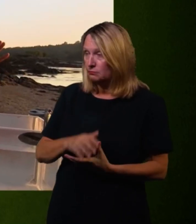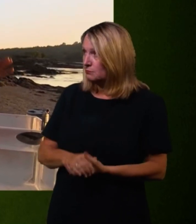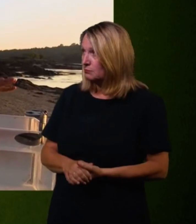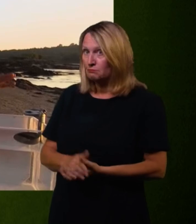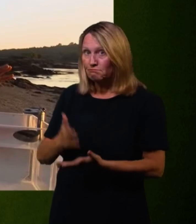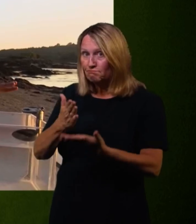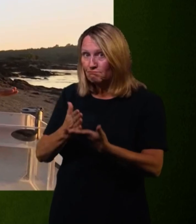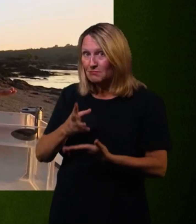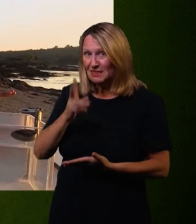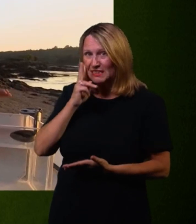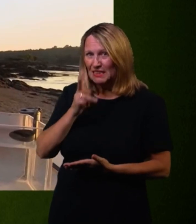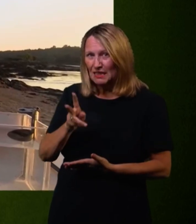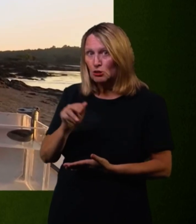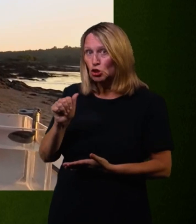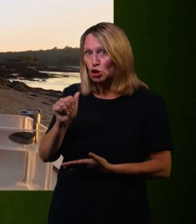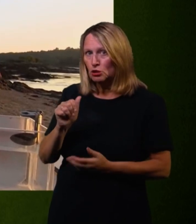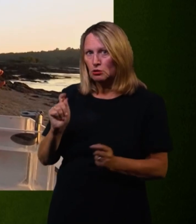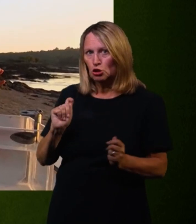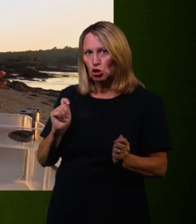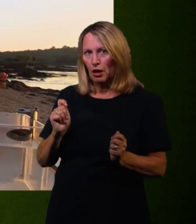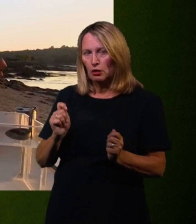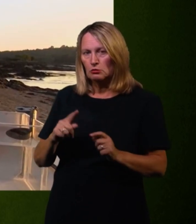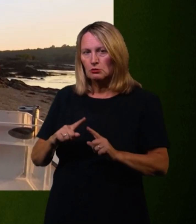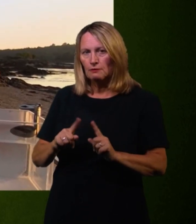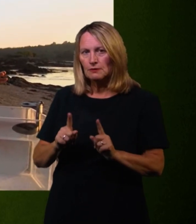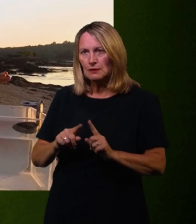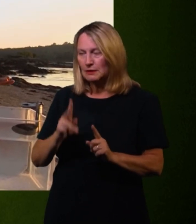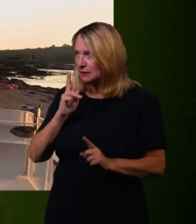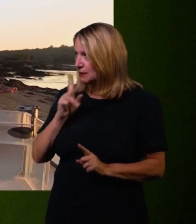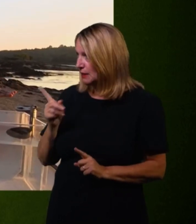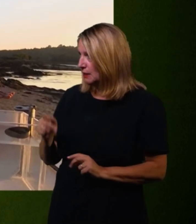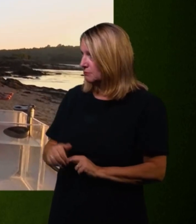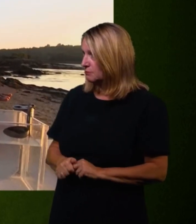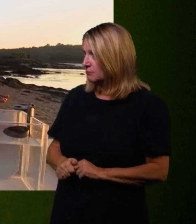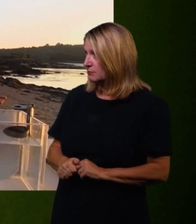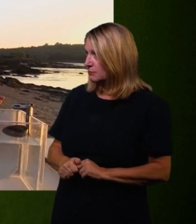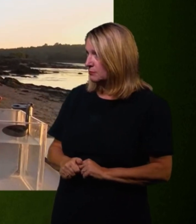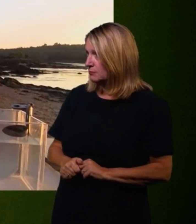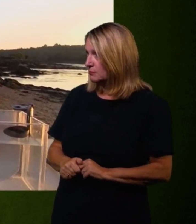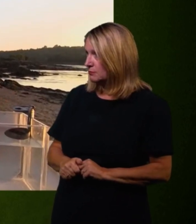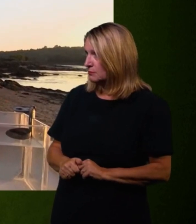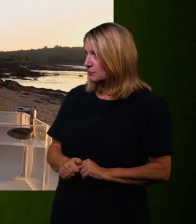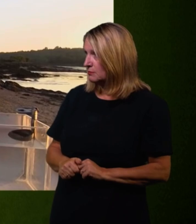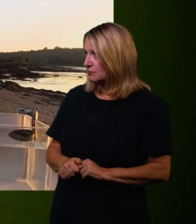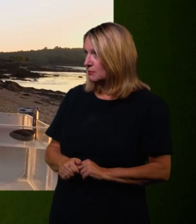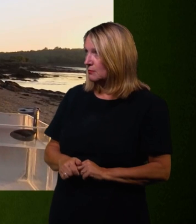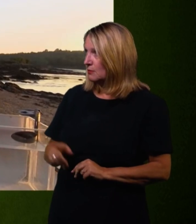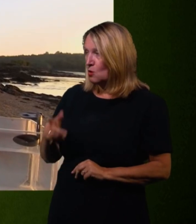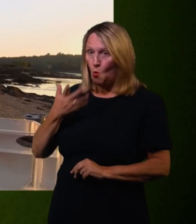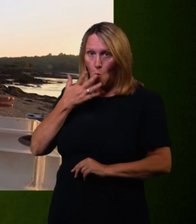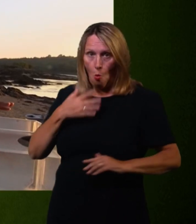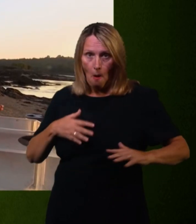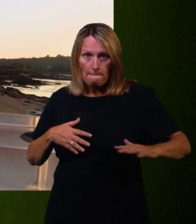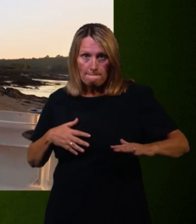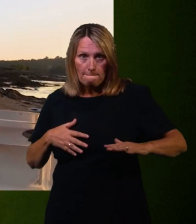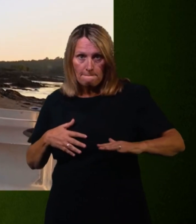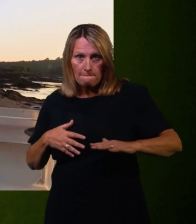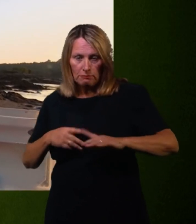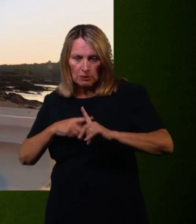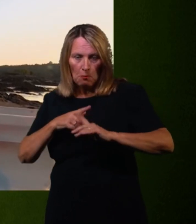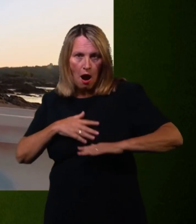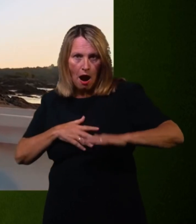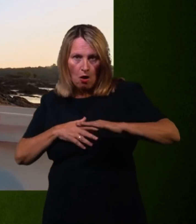And what we could start to see, in fact, what we are starting to see, according to the team here, is these warmer surface temperatures, the